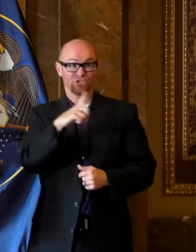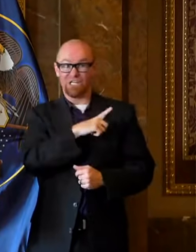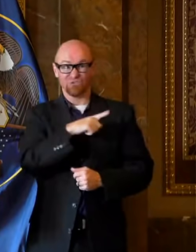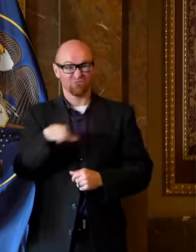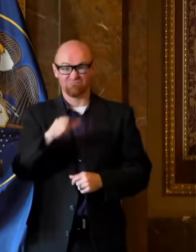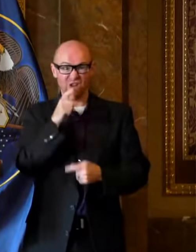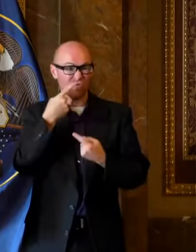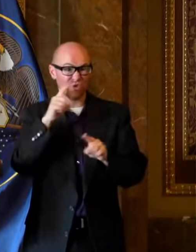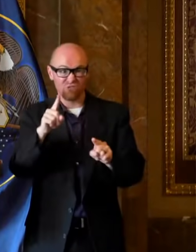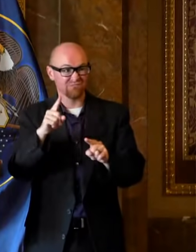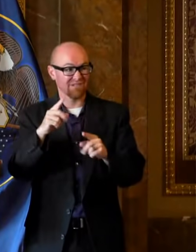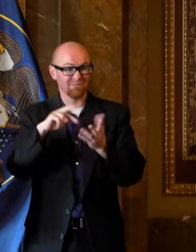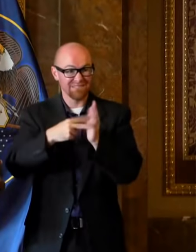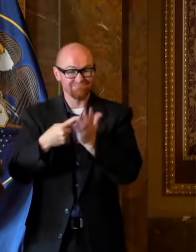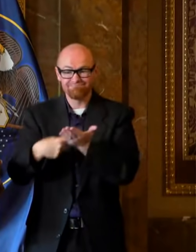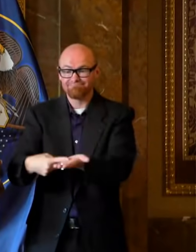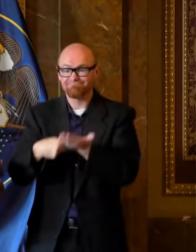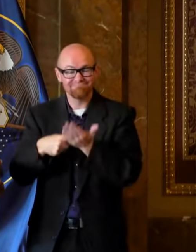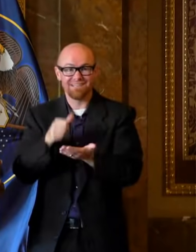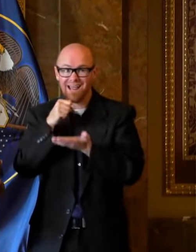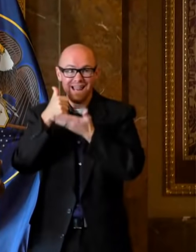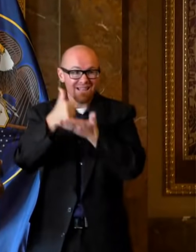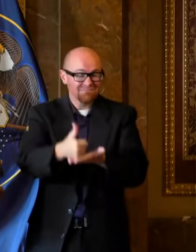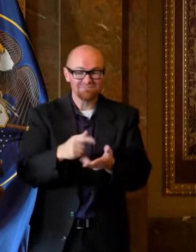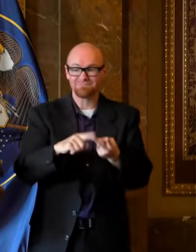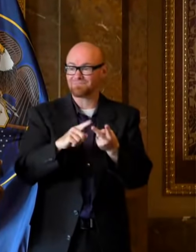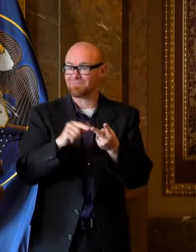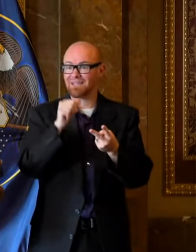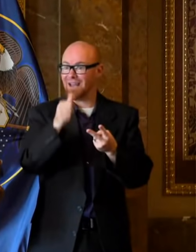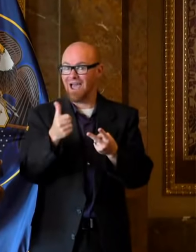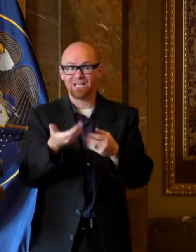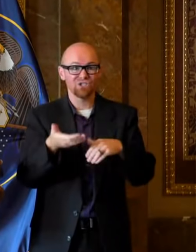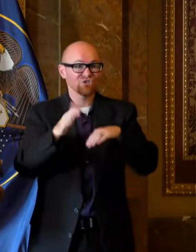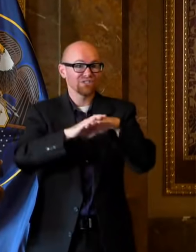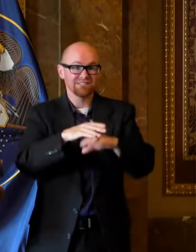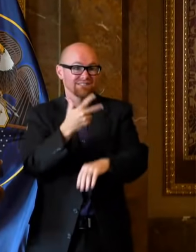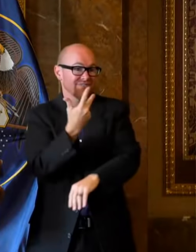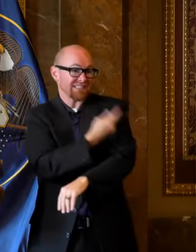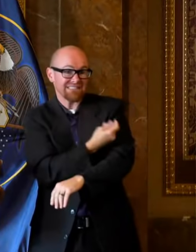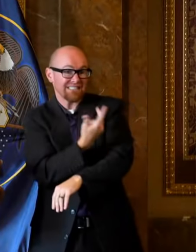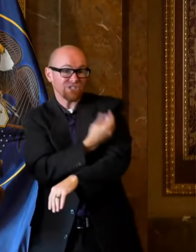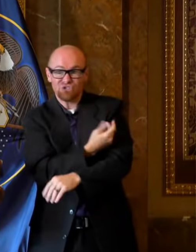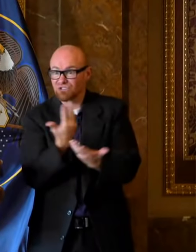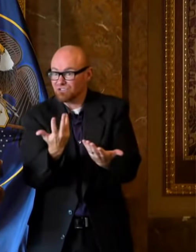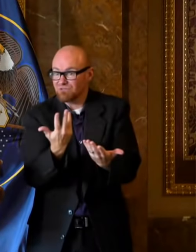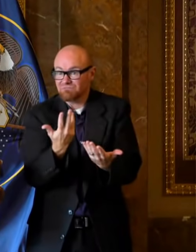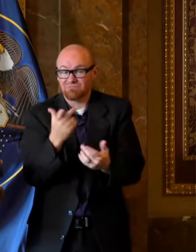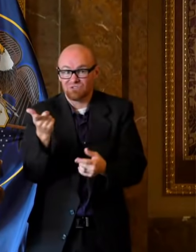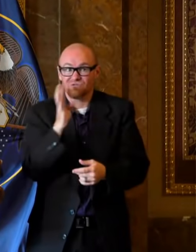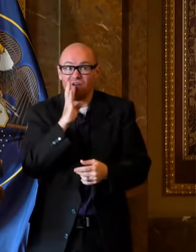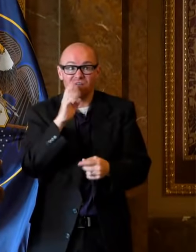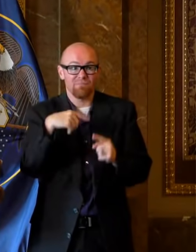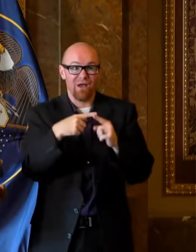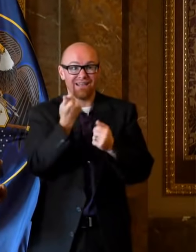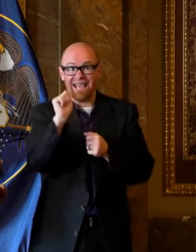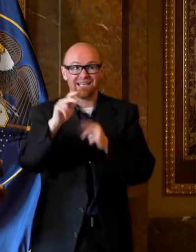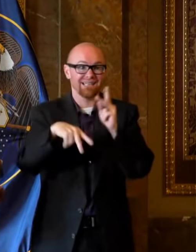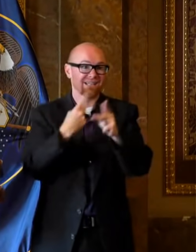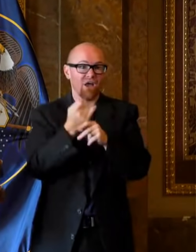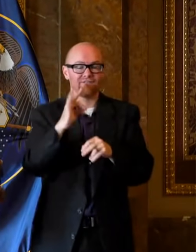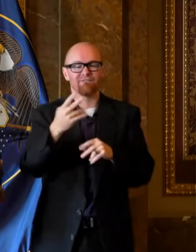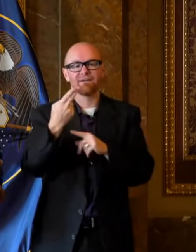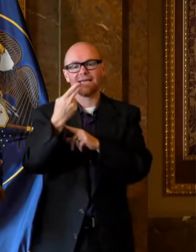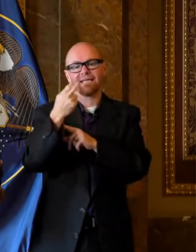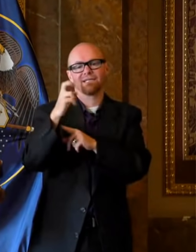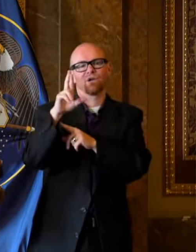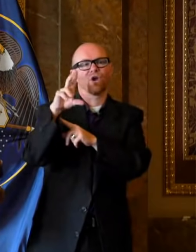you don't get anywhere with increased vaccinations, is there any metrics for herd immunity, natural immunity, anything like Yeah, that?